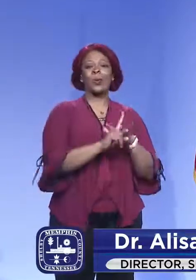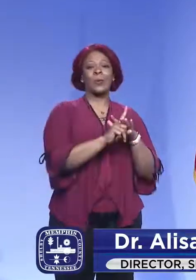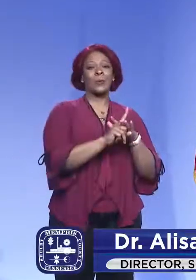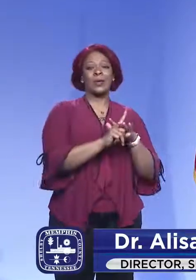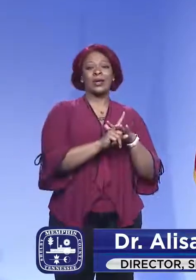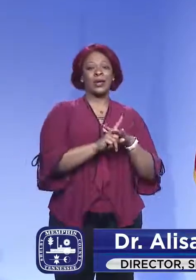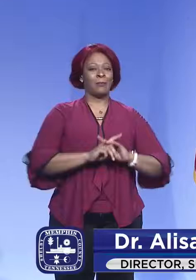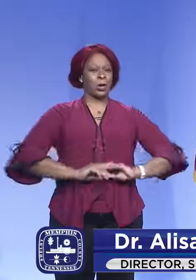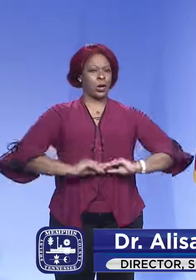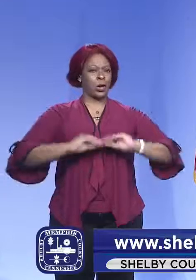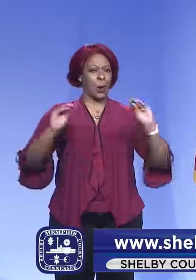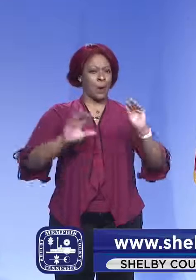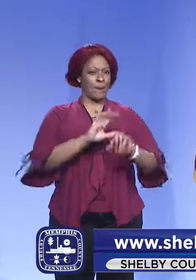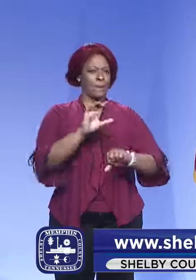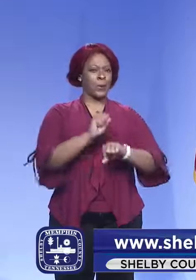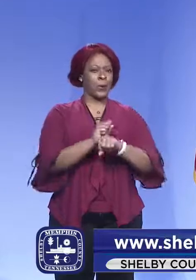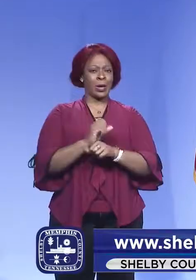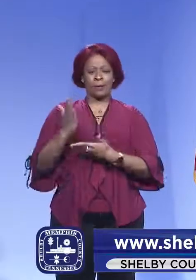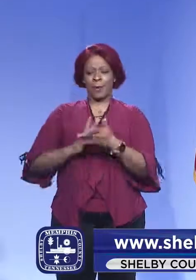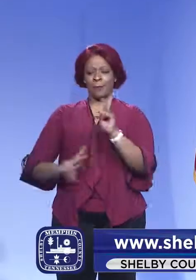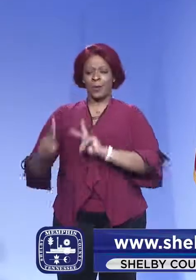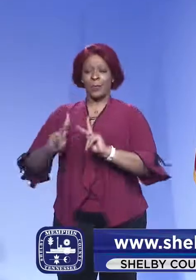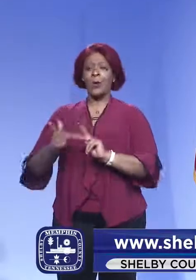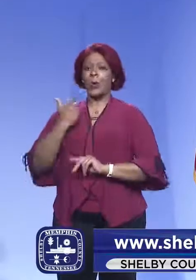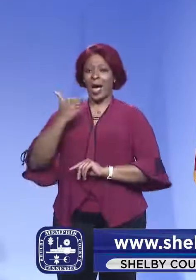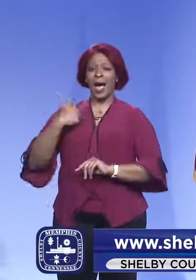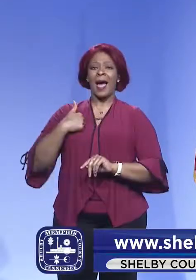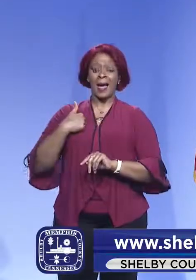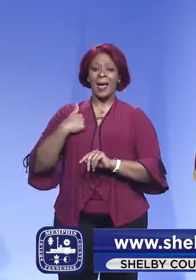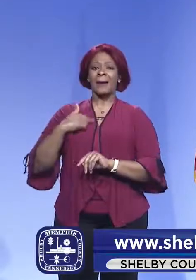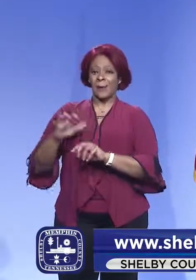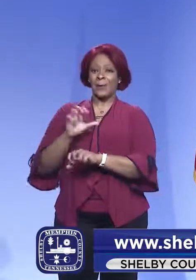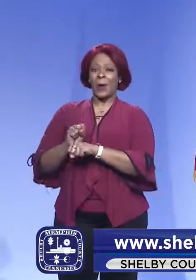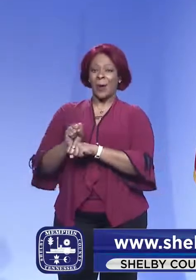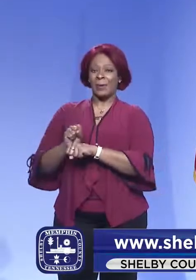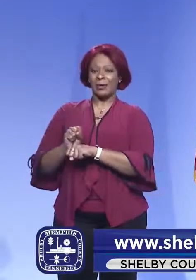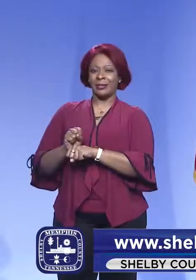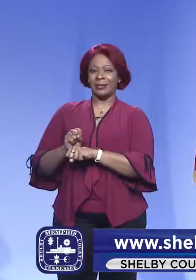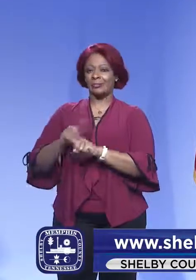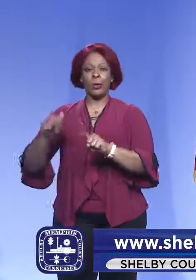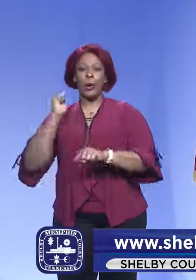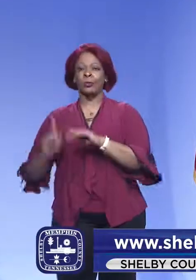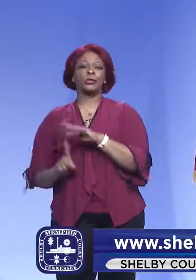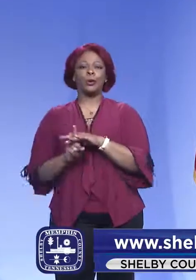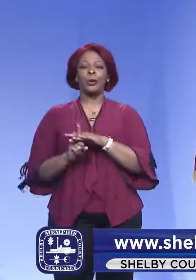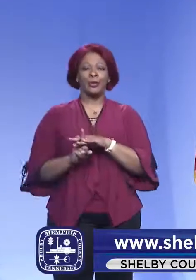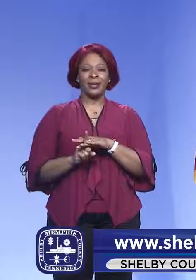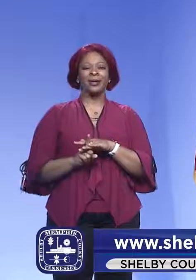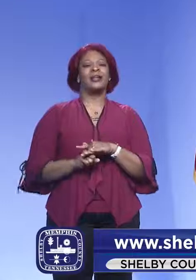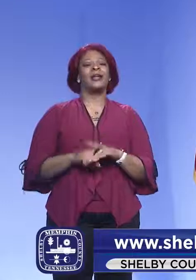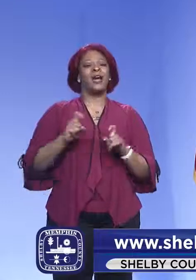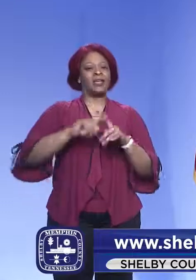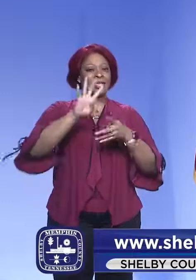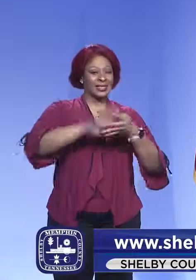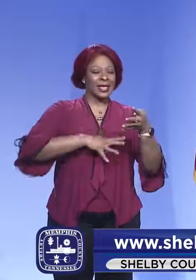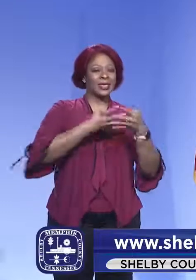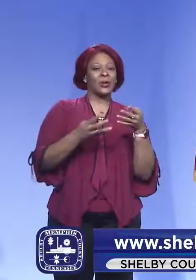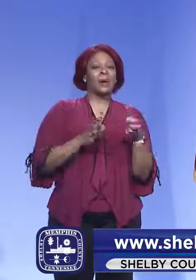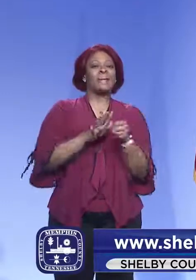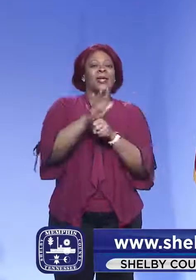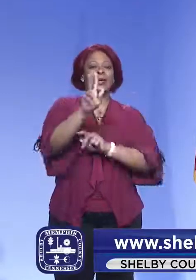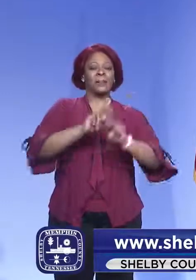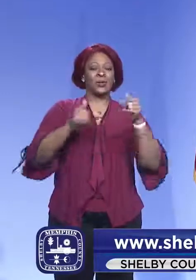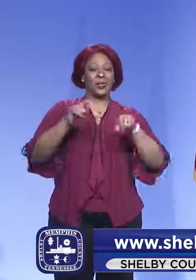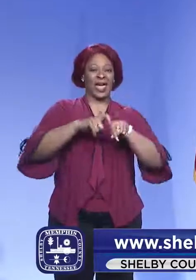that didn't have an appointment and a proportion of people who won't show up when they did have an appointment. So you have to schedule enough people in